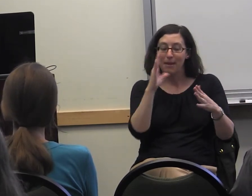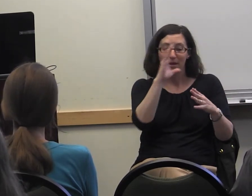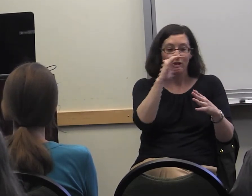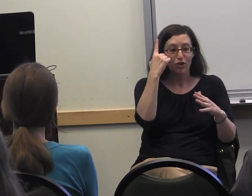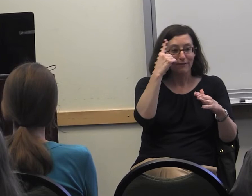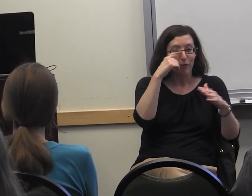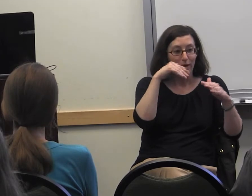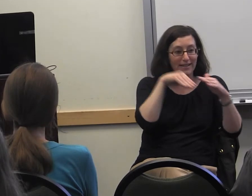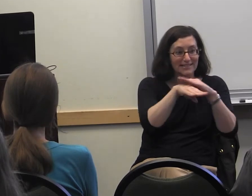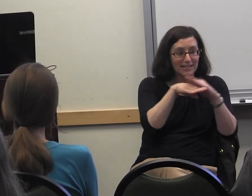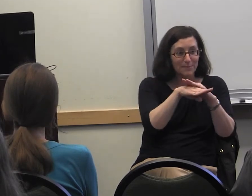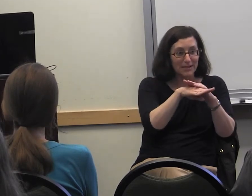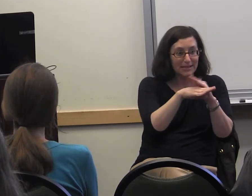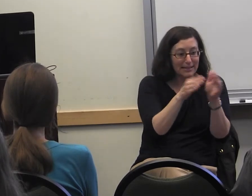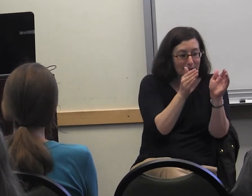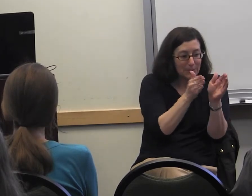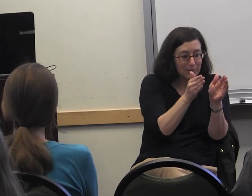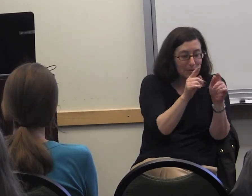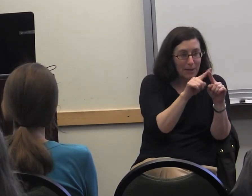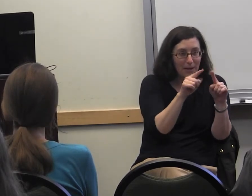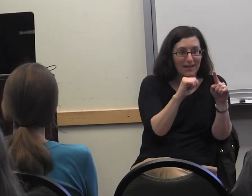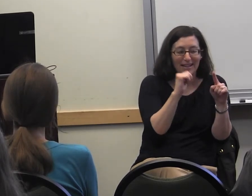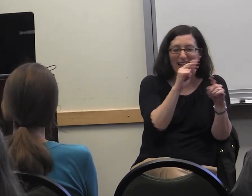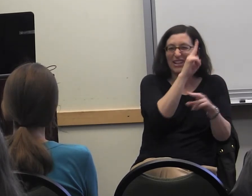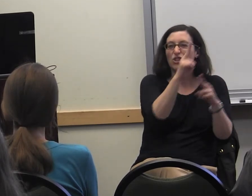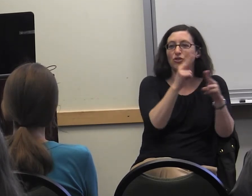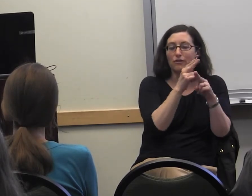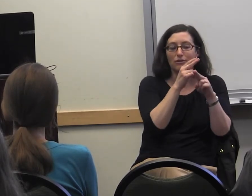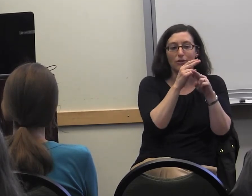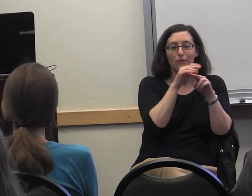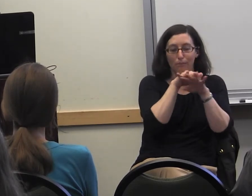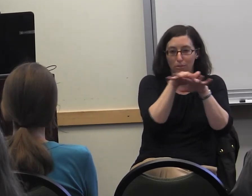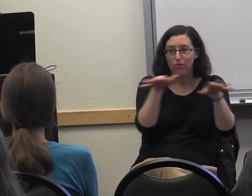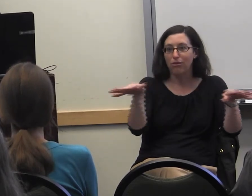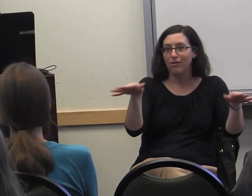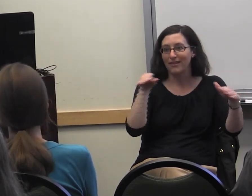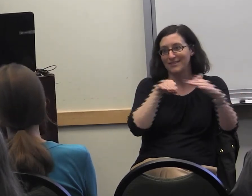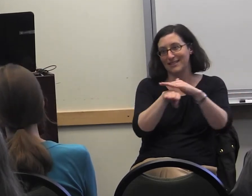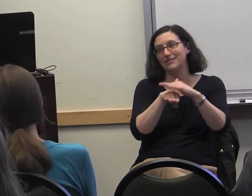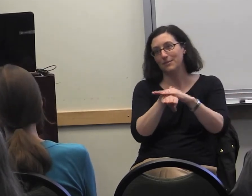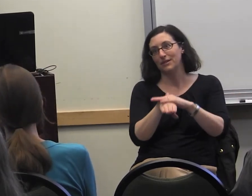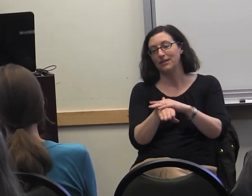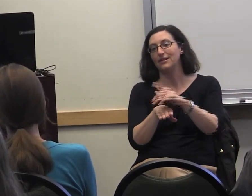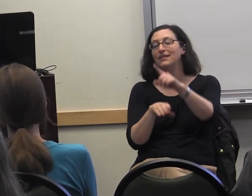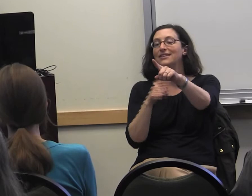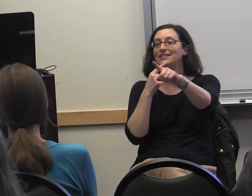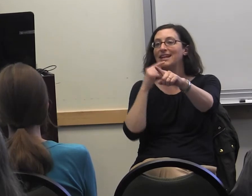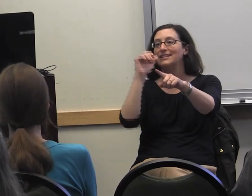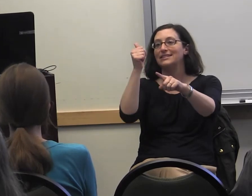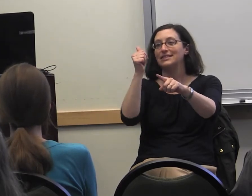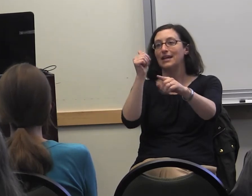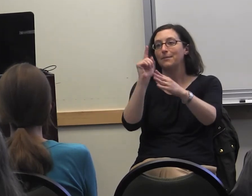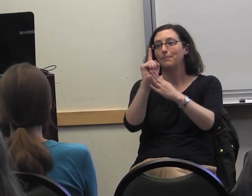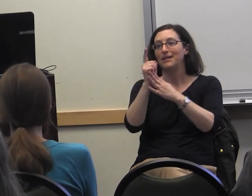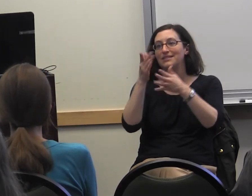I don't think they're really addressing accessibility on a universal level. We have 10 more minutes. Okay, great. Thank you,